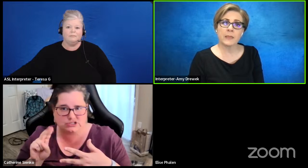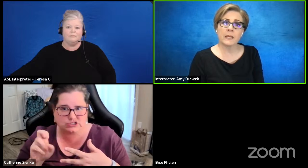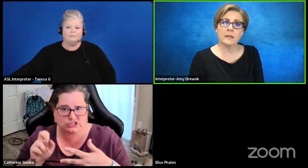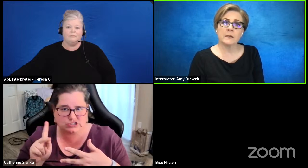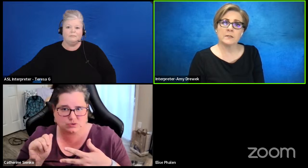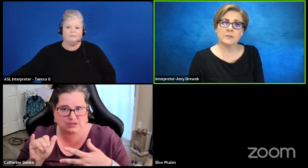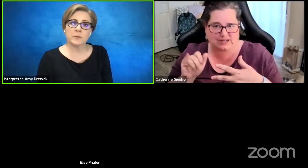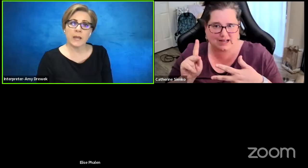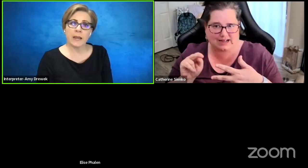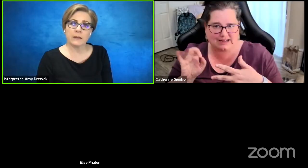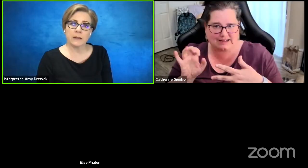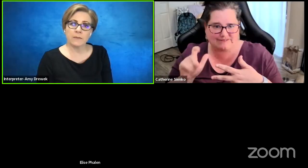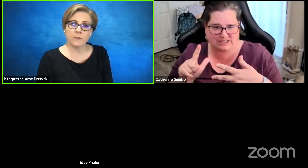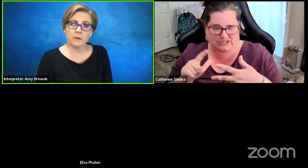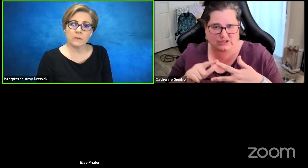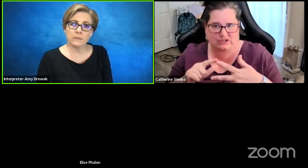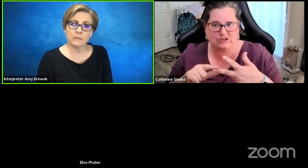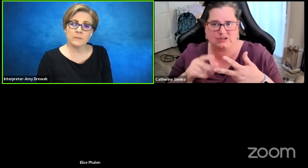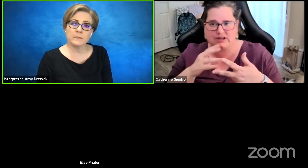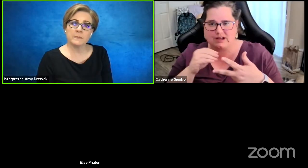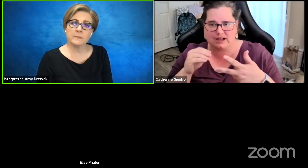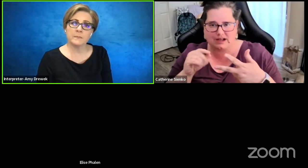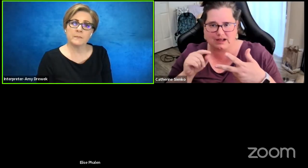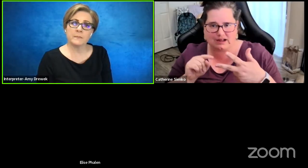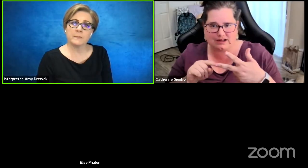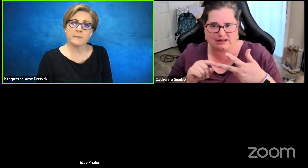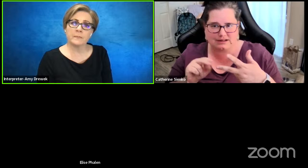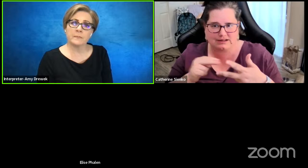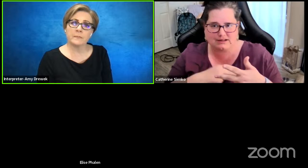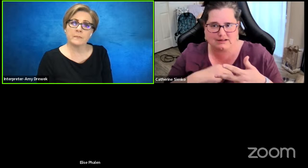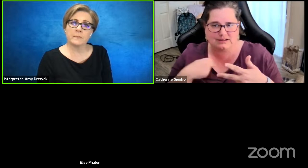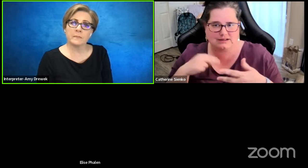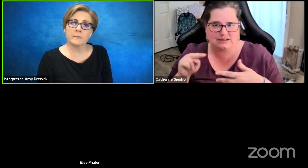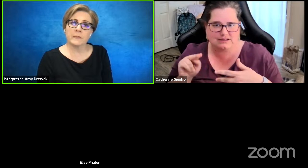Smith, Sue K. Kneifel,